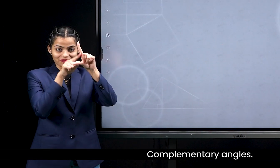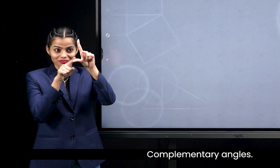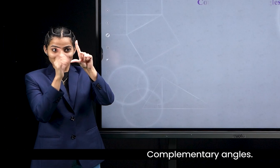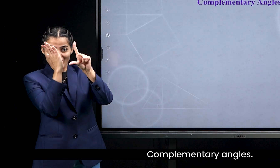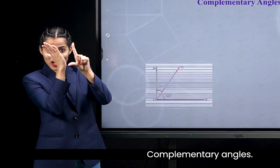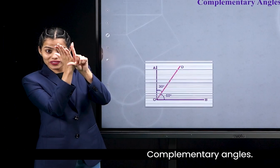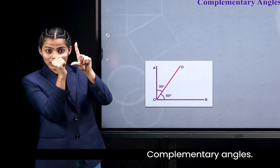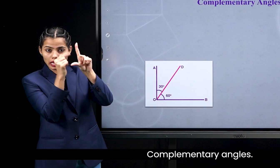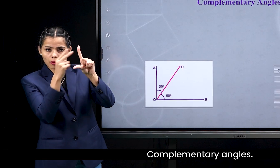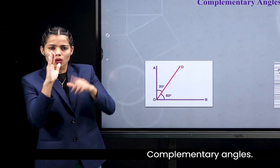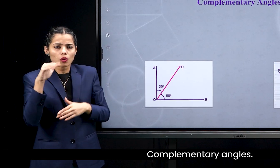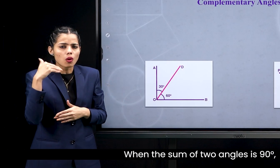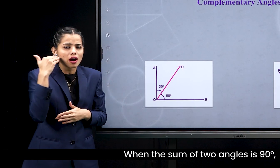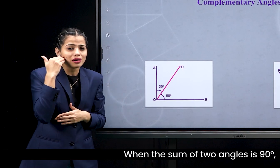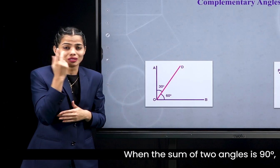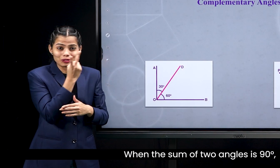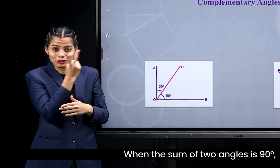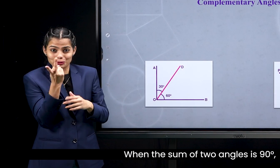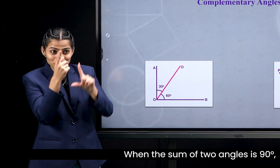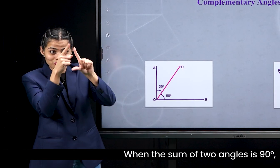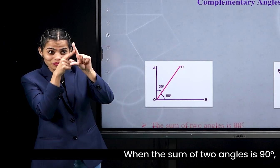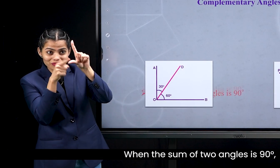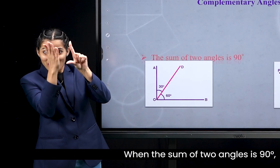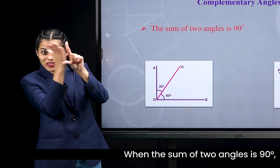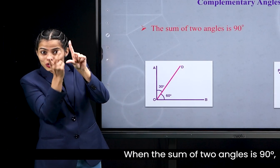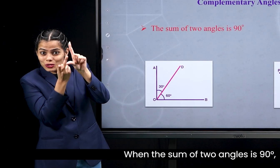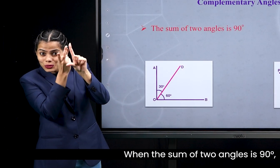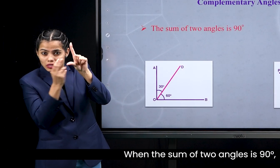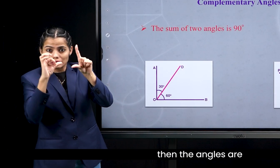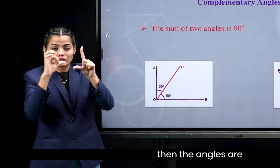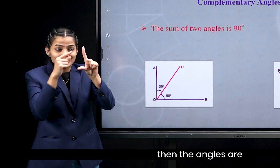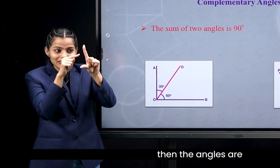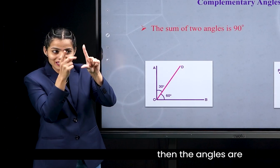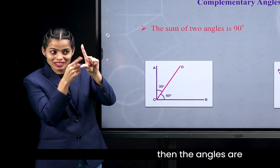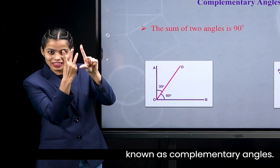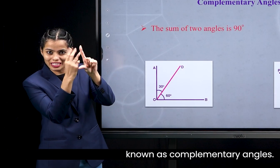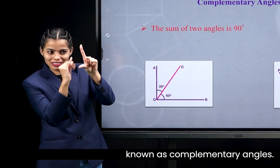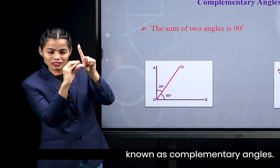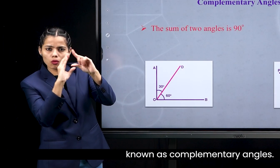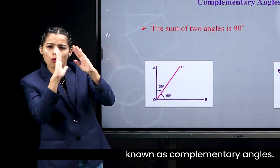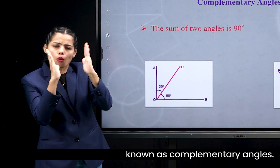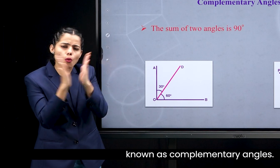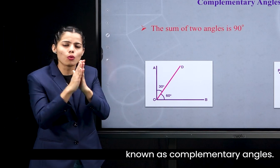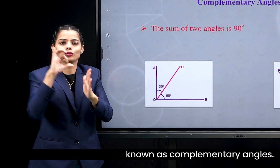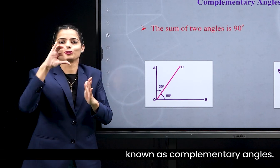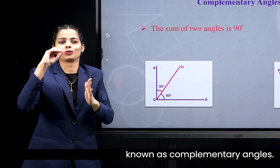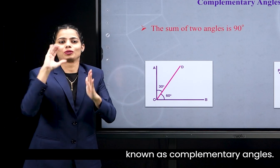Complementary angles. When the sum of two angles is 90 degree, then the angles are known as complementary angles.